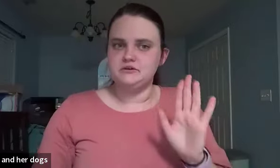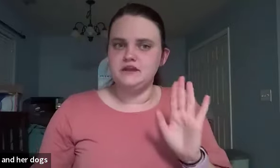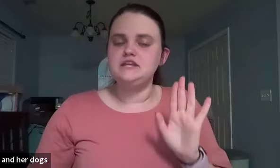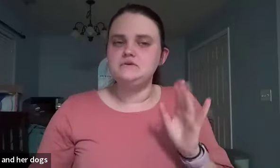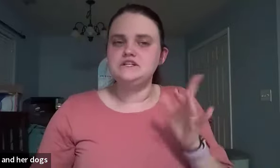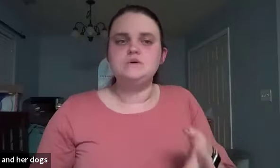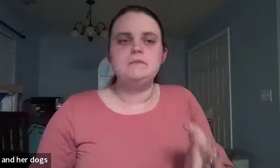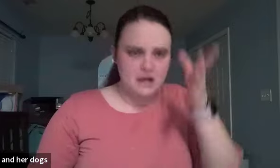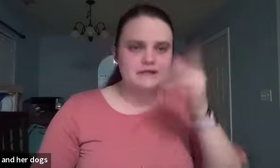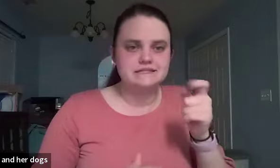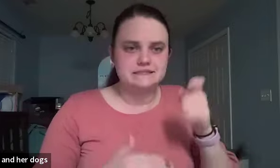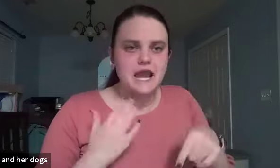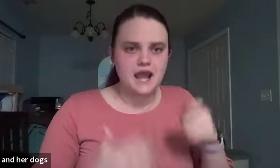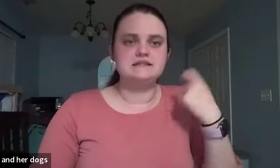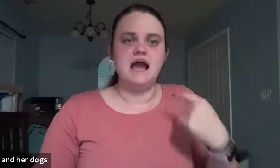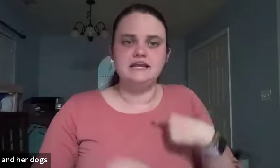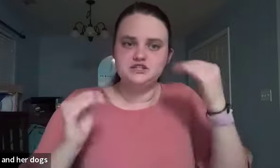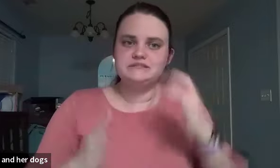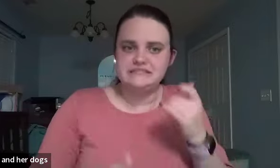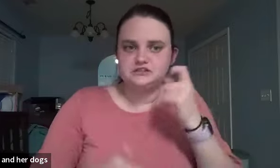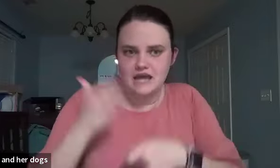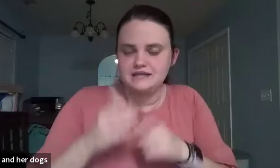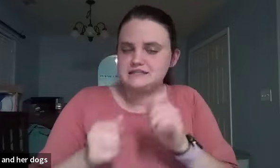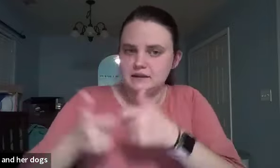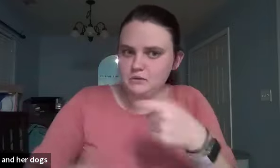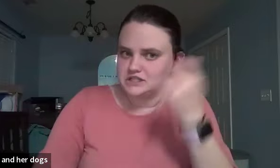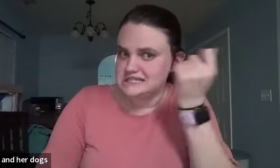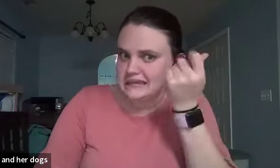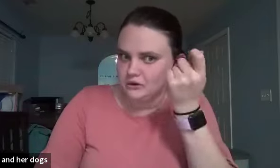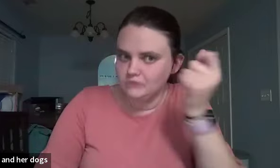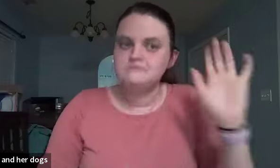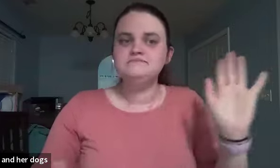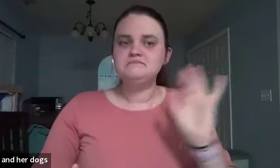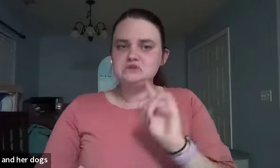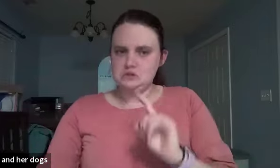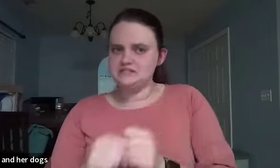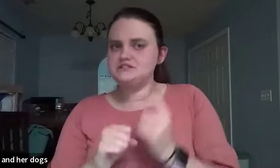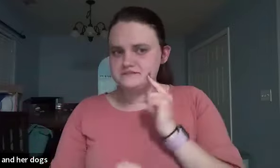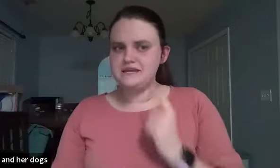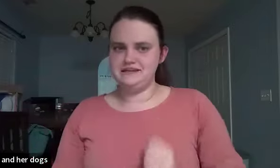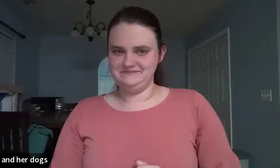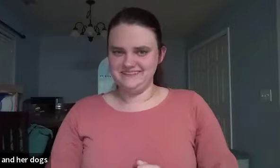it, okay? You can do a parent tax. I could do a teacher tax, not a big one, just a little. Get yourself some candy.